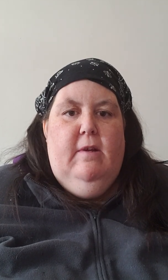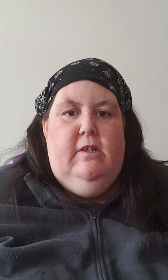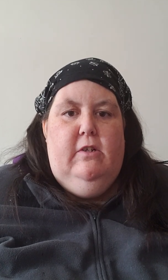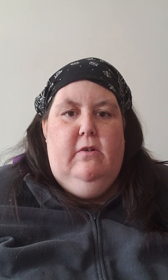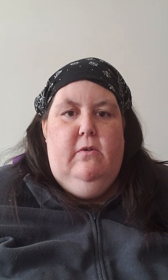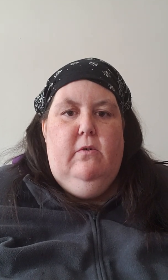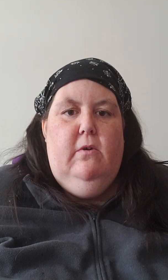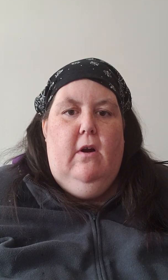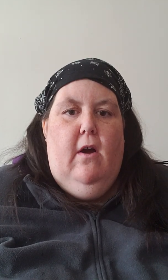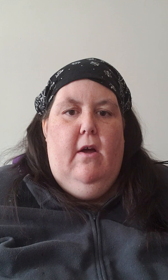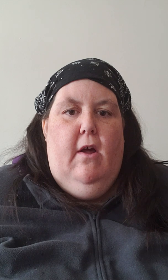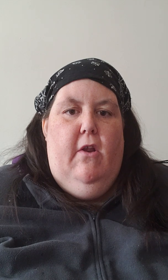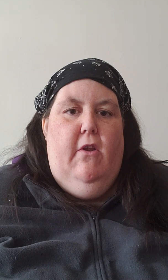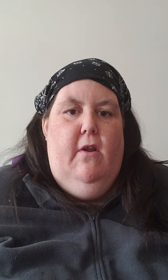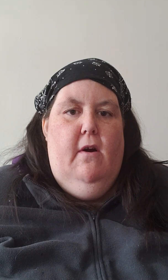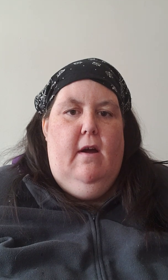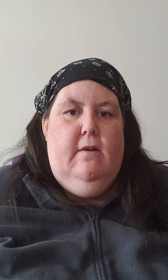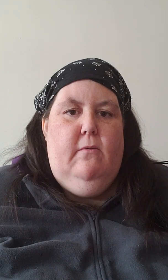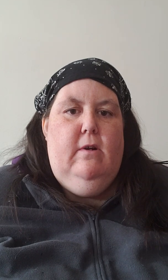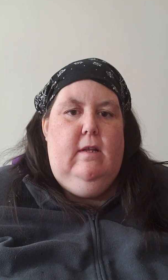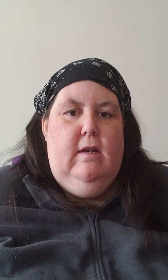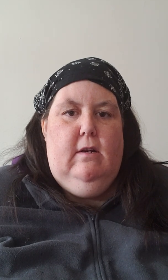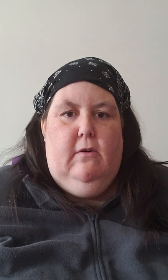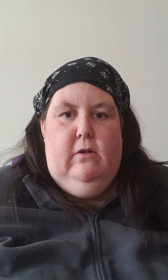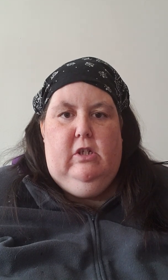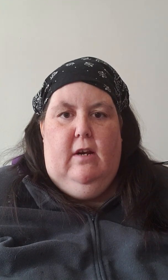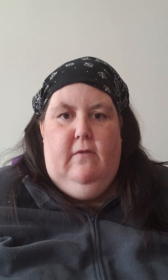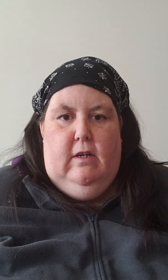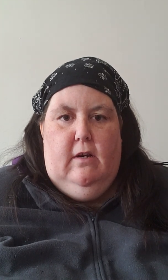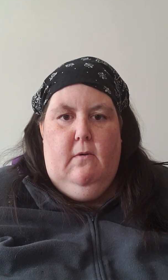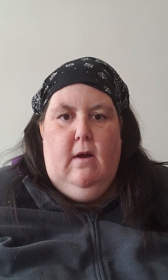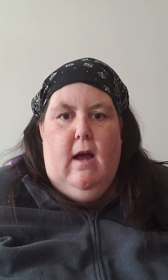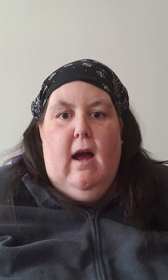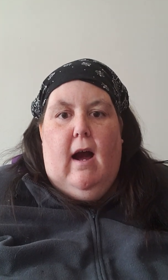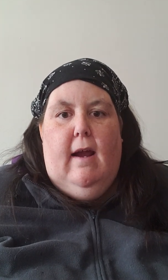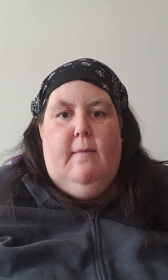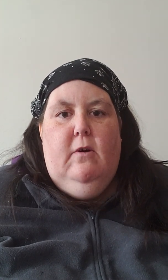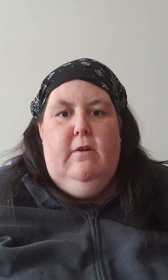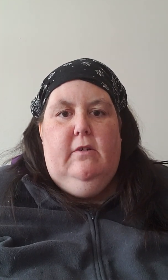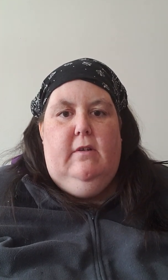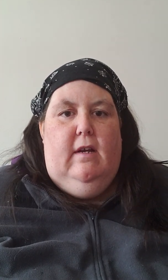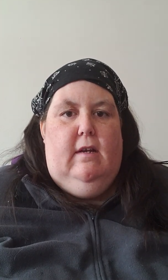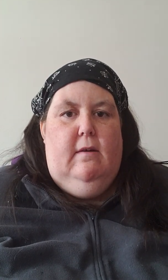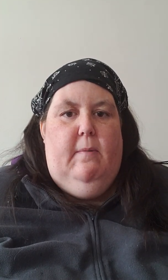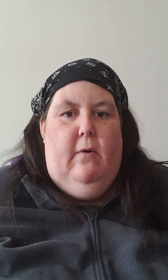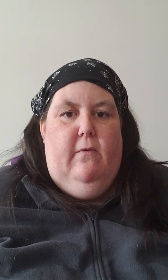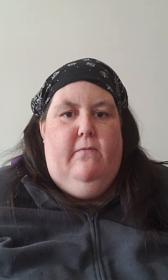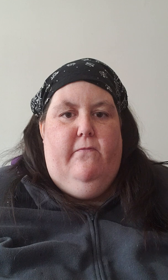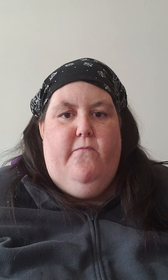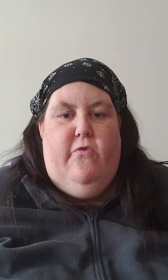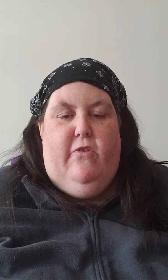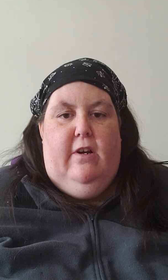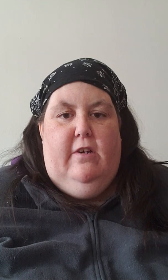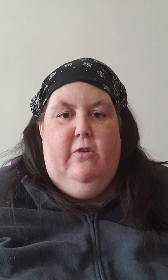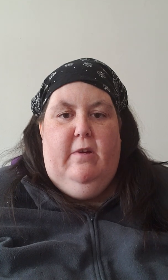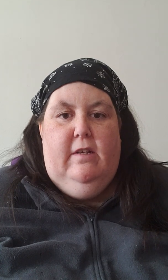to you not really a crochet video. I am going to take about 2 minutes